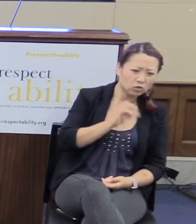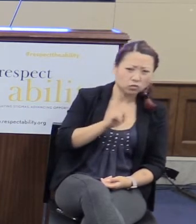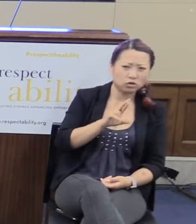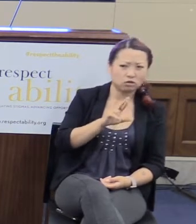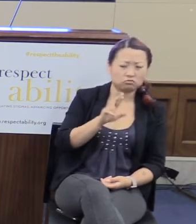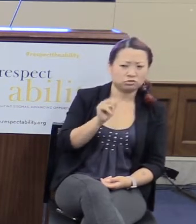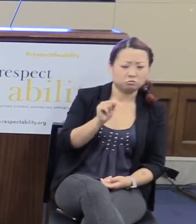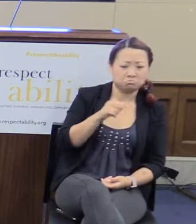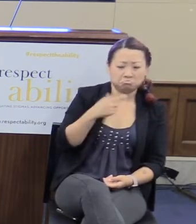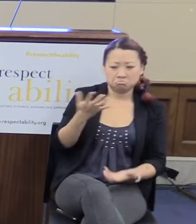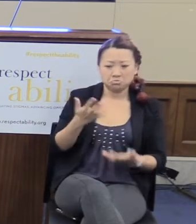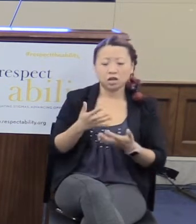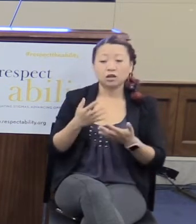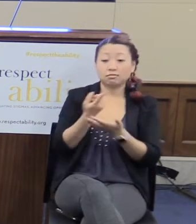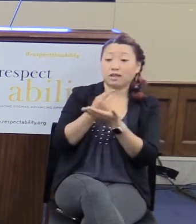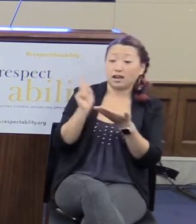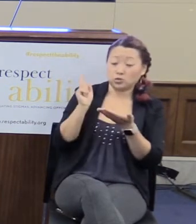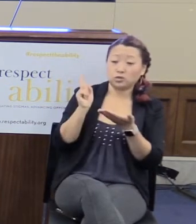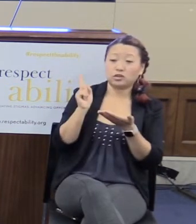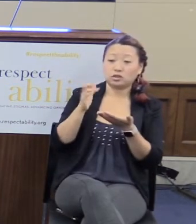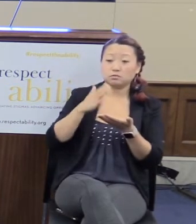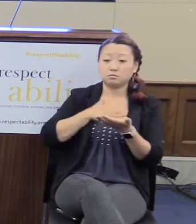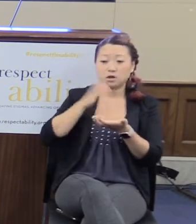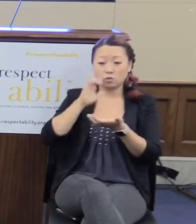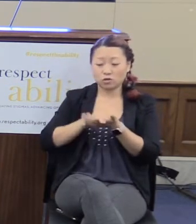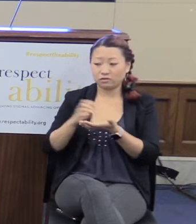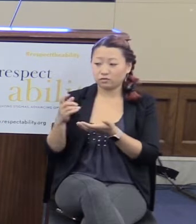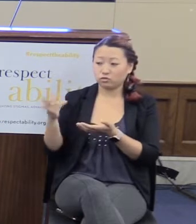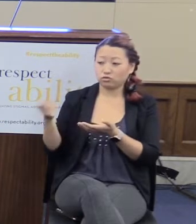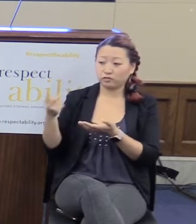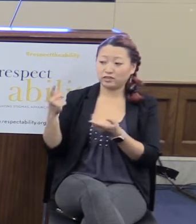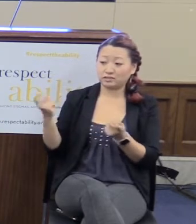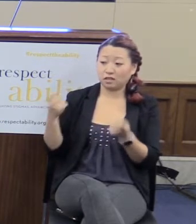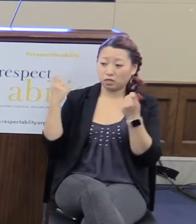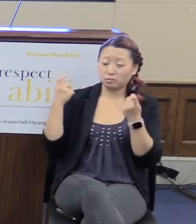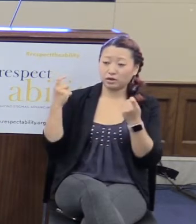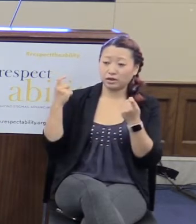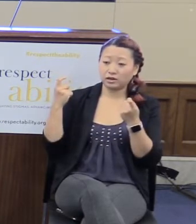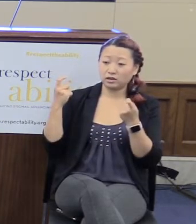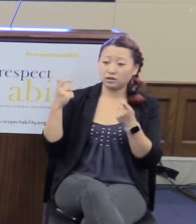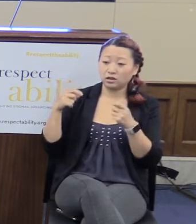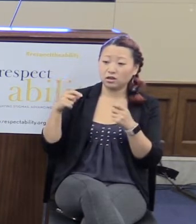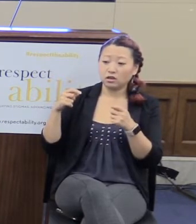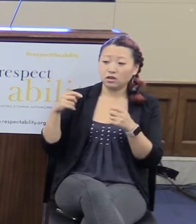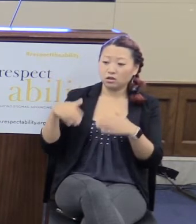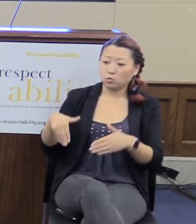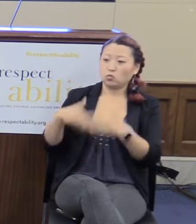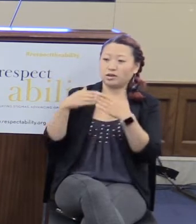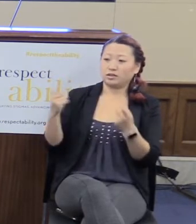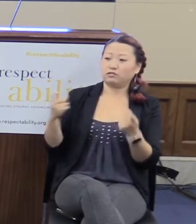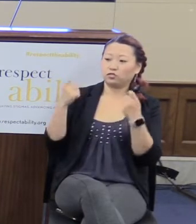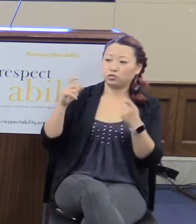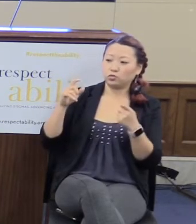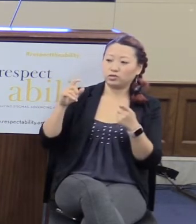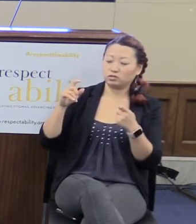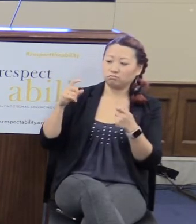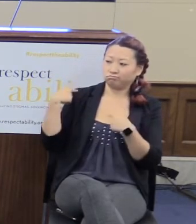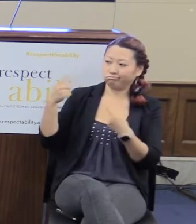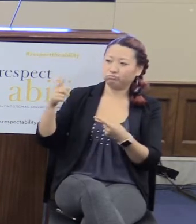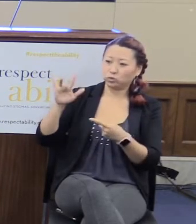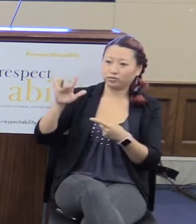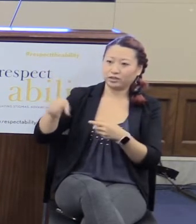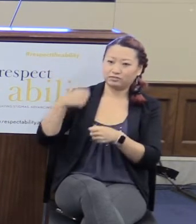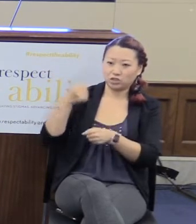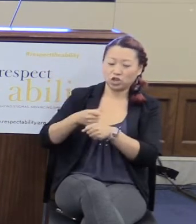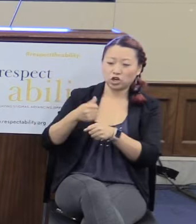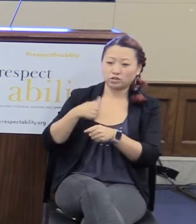week. Last week, my wife and I celebrated our 25th wedding anniversary. And I took my wife